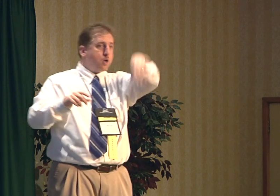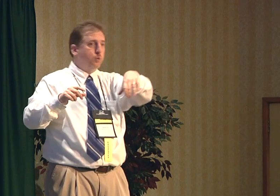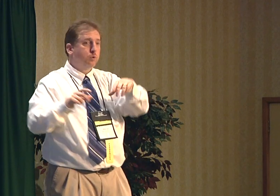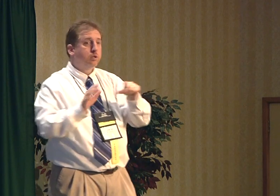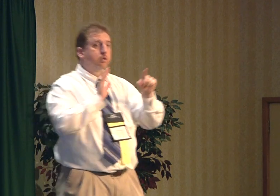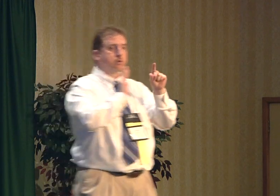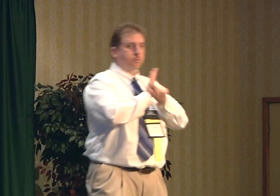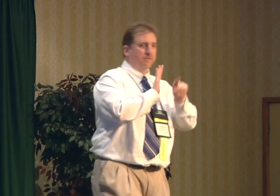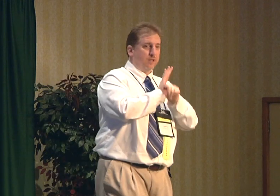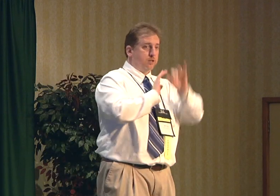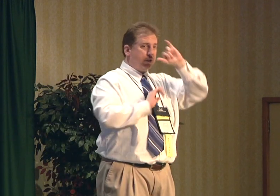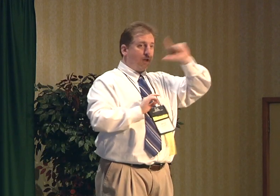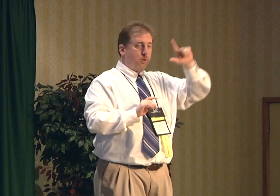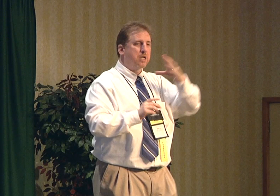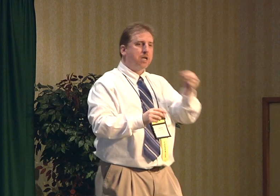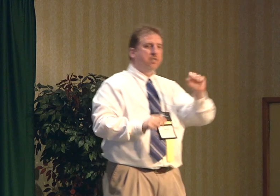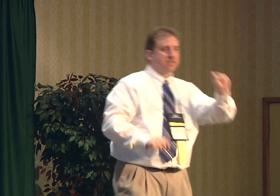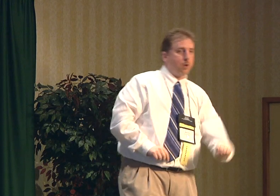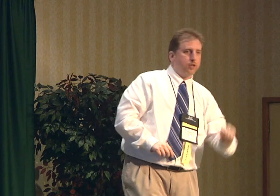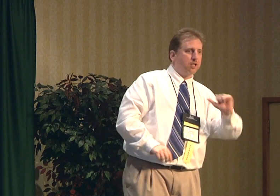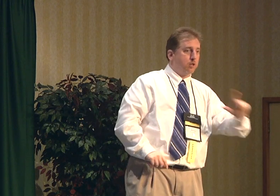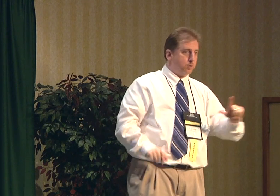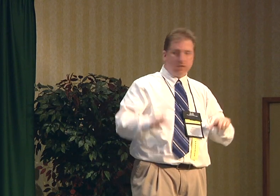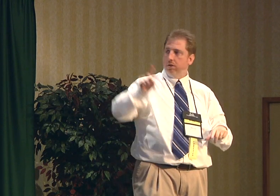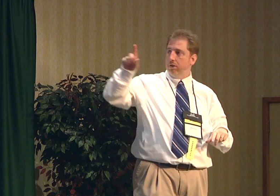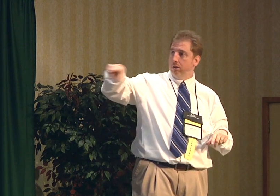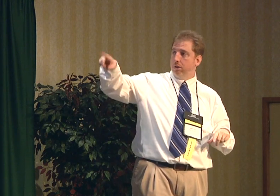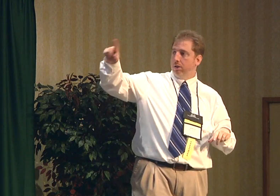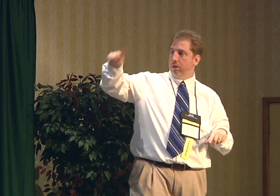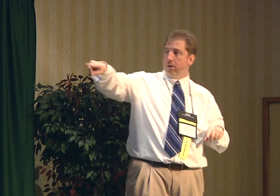hearing doctor in the Chicago area, in the Springfield, Illinois area, and in southern Illinois.